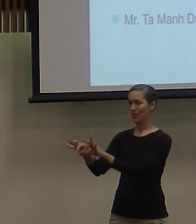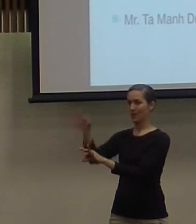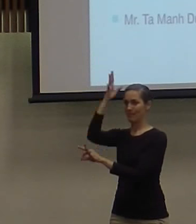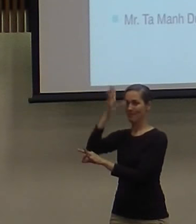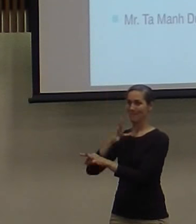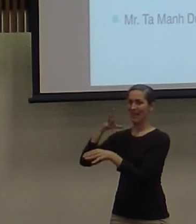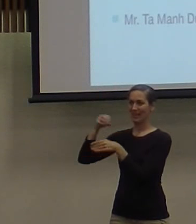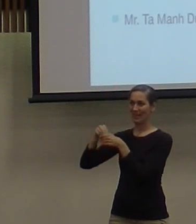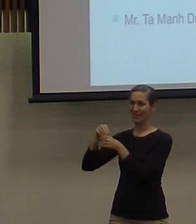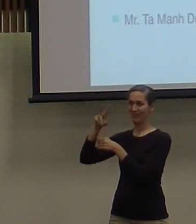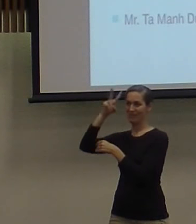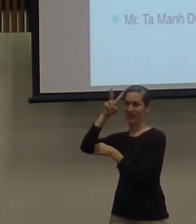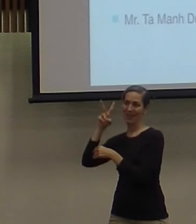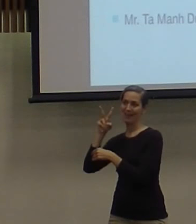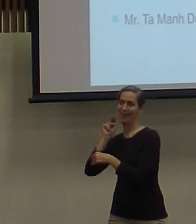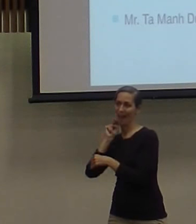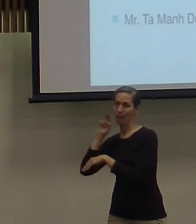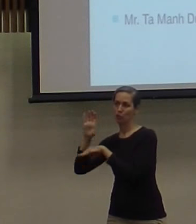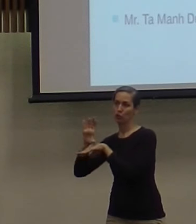And